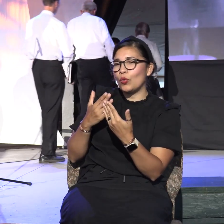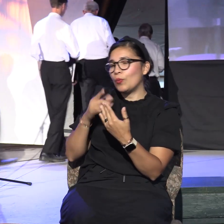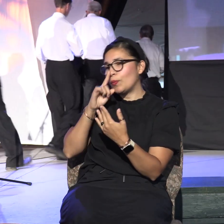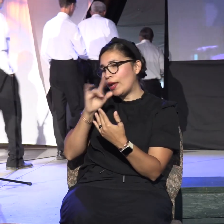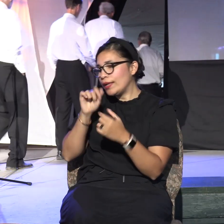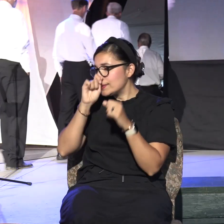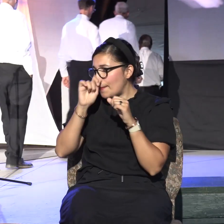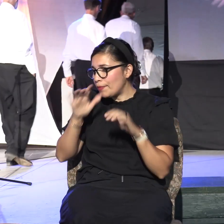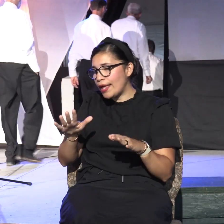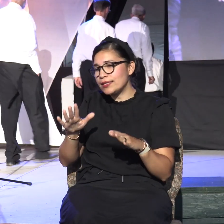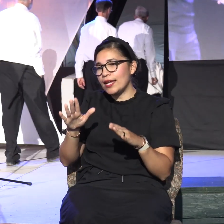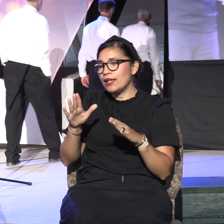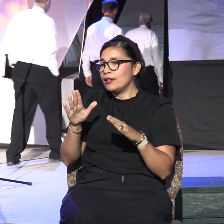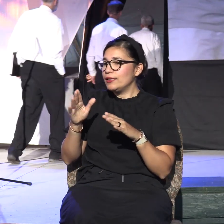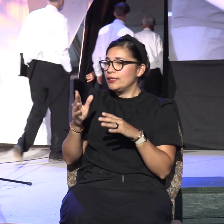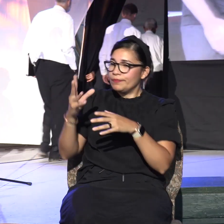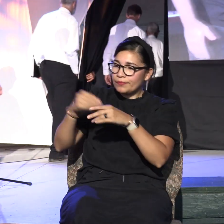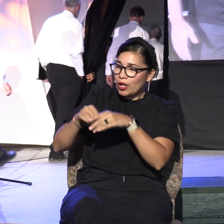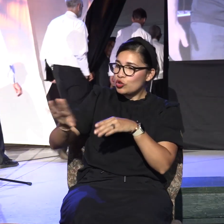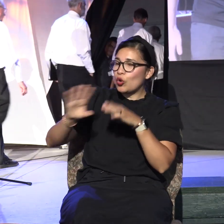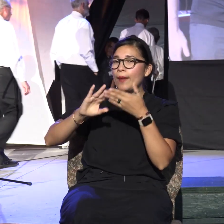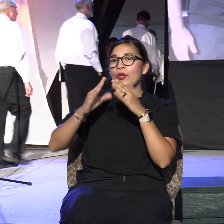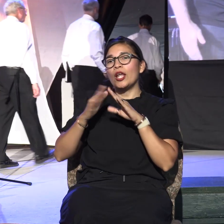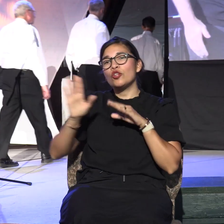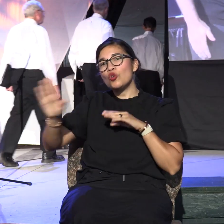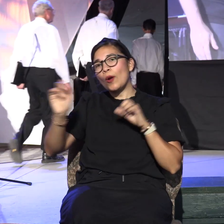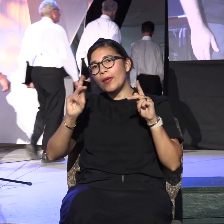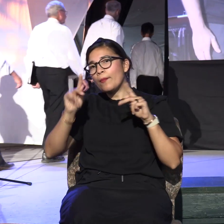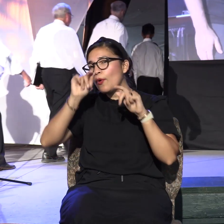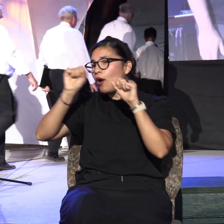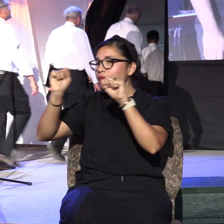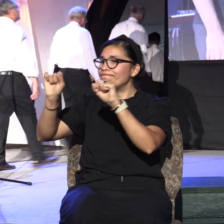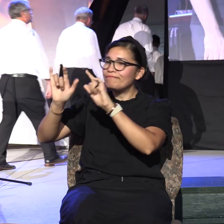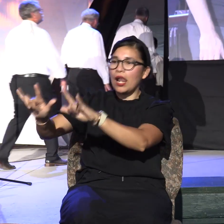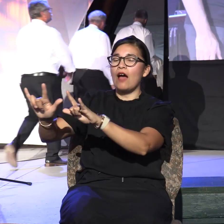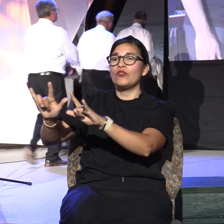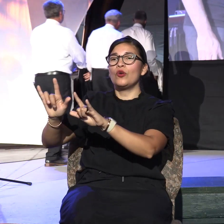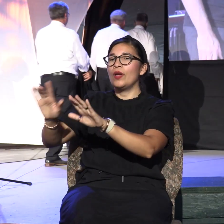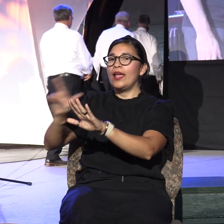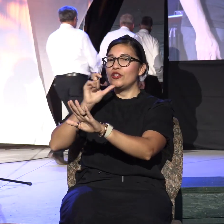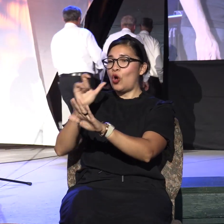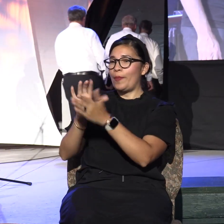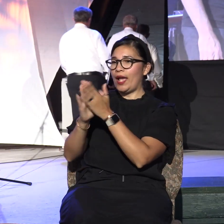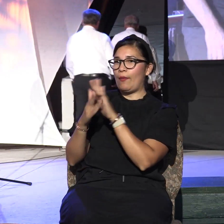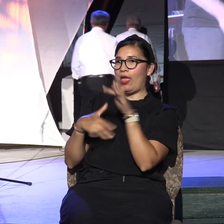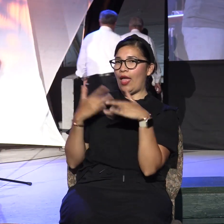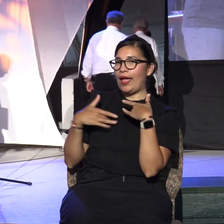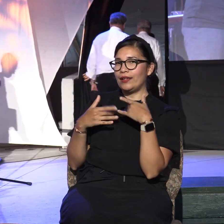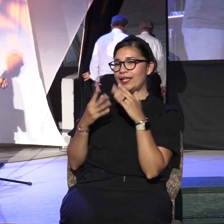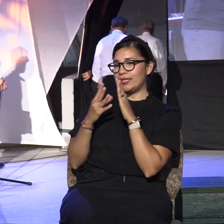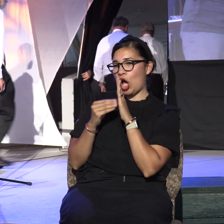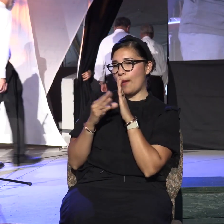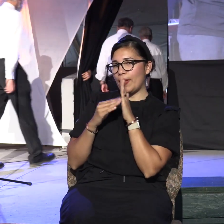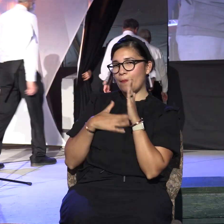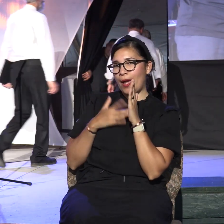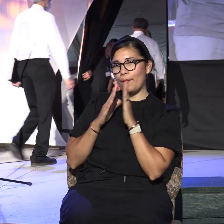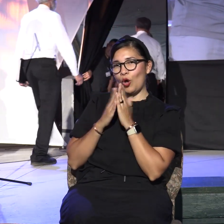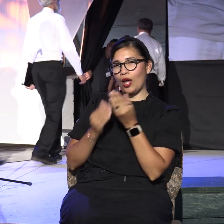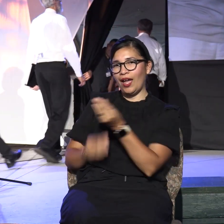copy of one of my books. So it's not much. I told you it wasn't much. Did you sign it? I did sign it for you right there.